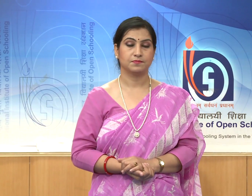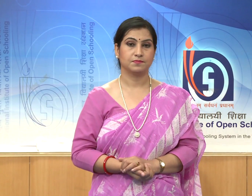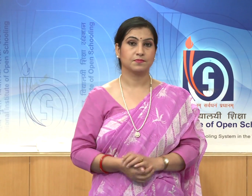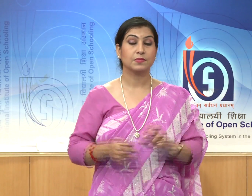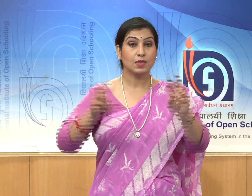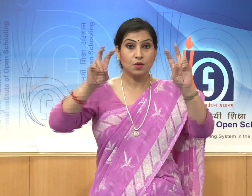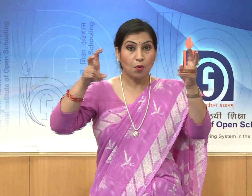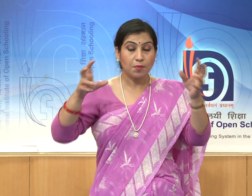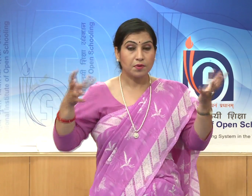about the